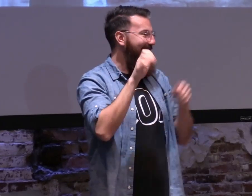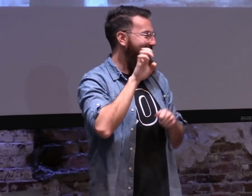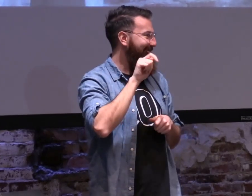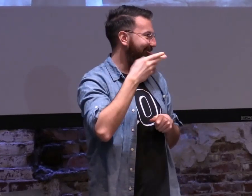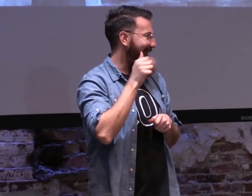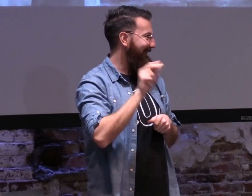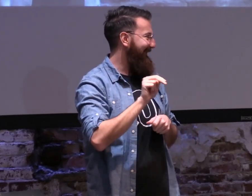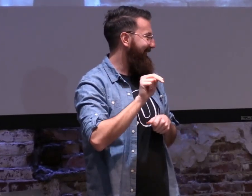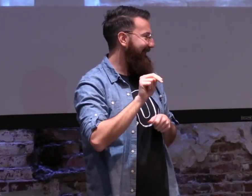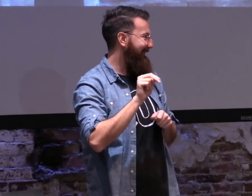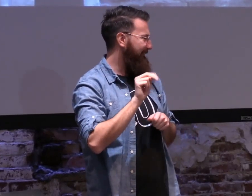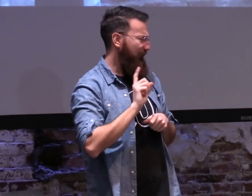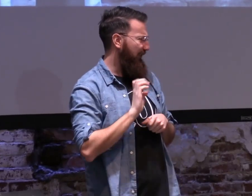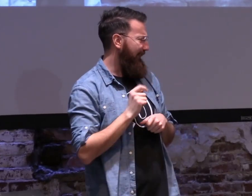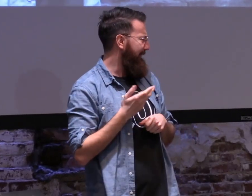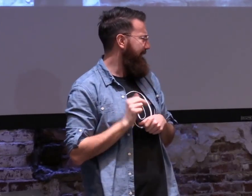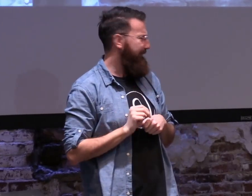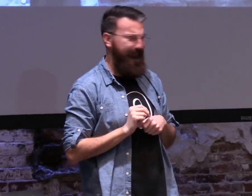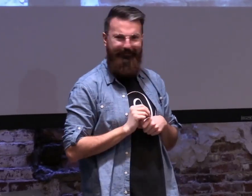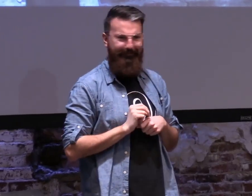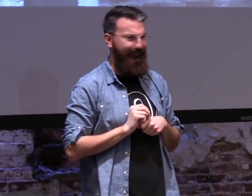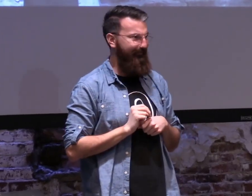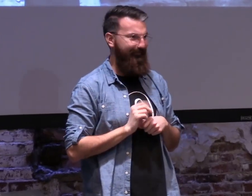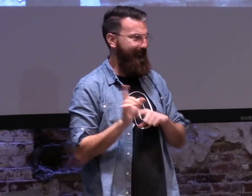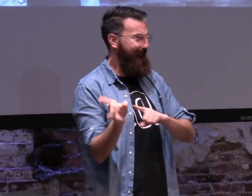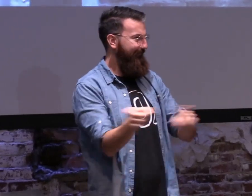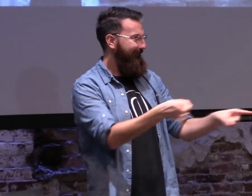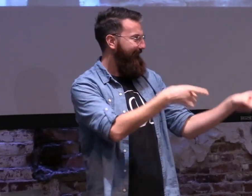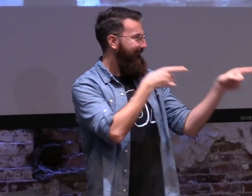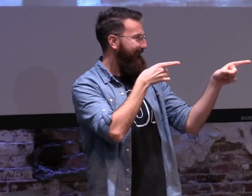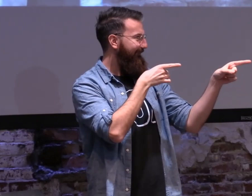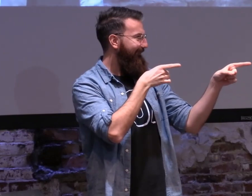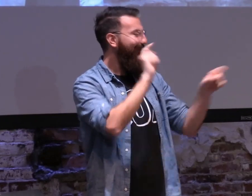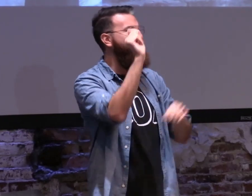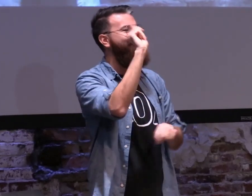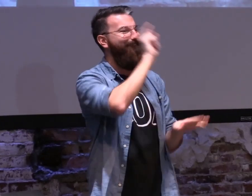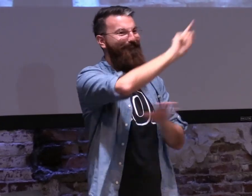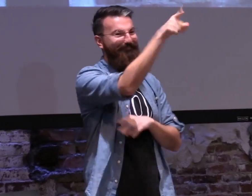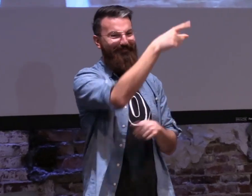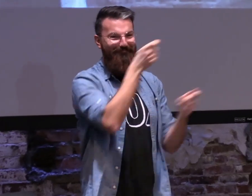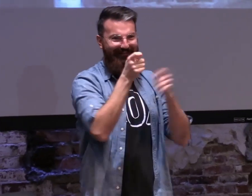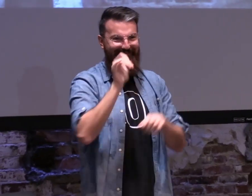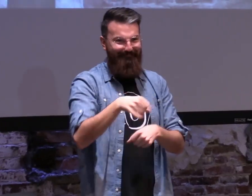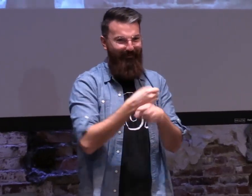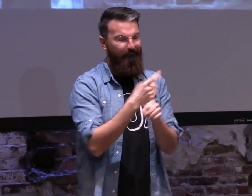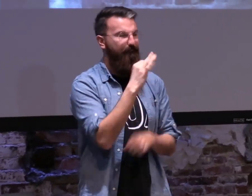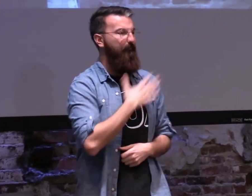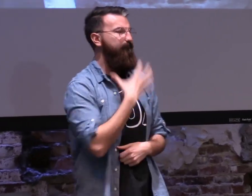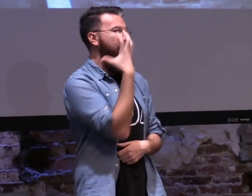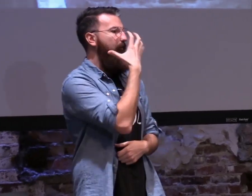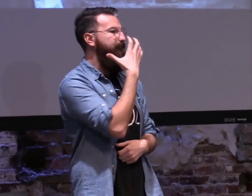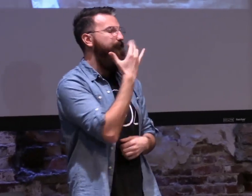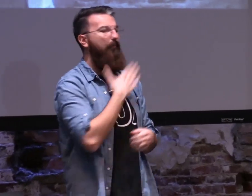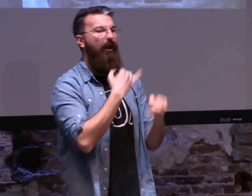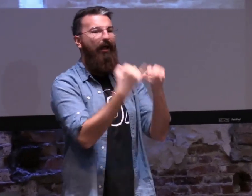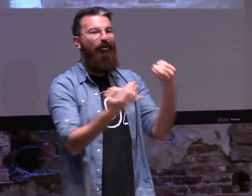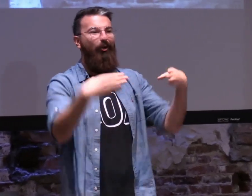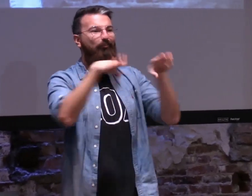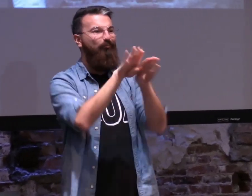You know the production, the Shakespearean production, Midsummer Night's Dream, right? Where's Ethan? Okay, Ethan, right. Ethan, of course you know that.